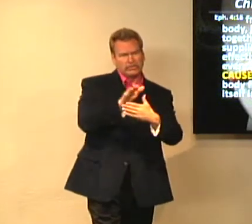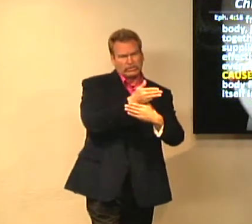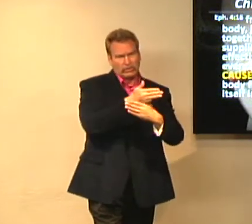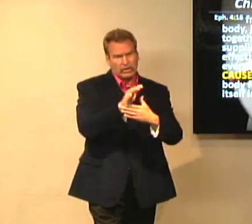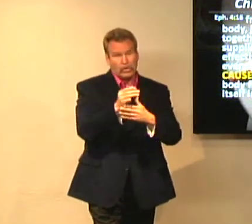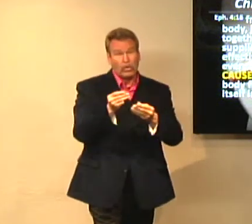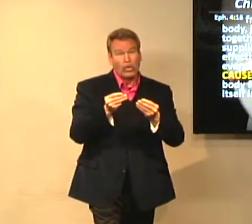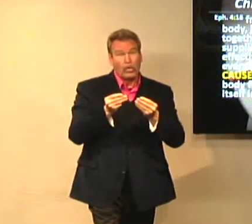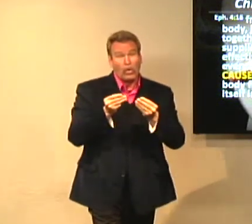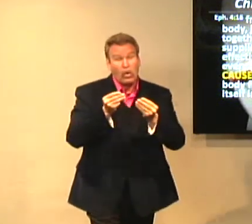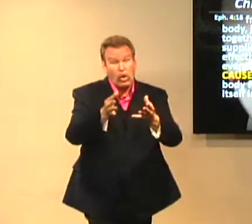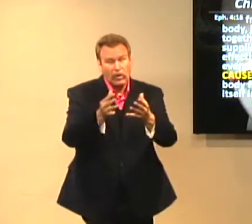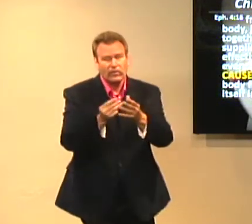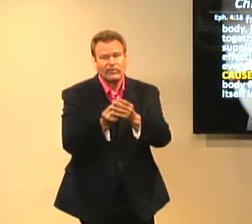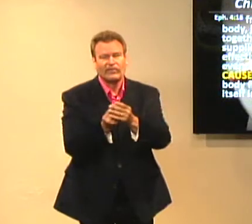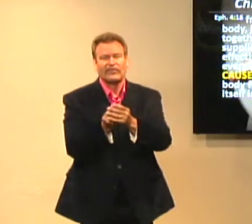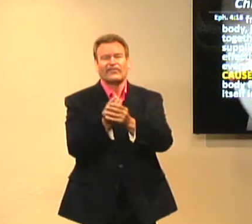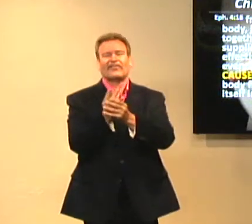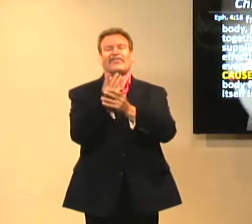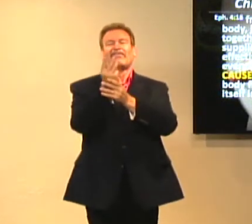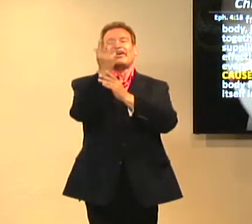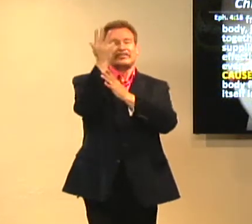share, will cause growth.